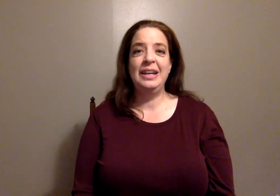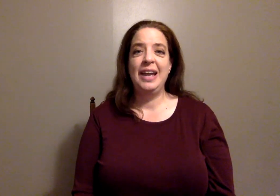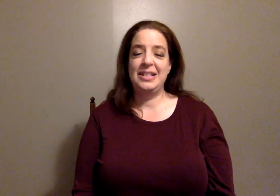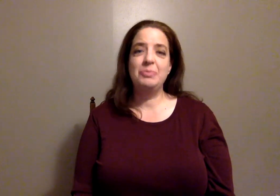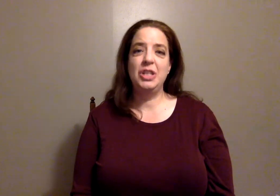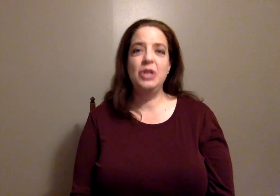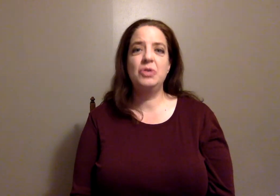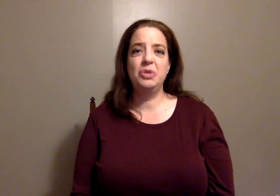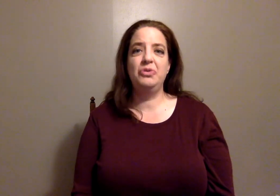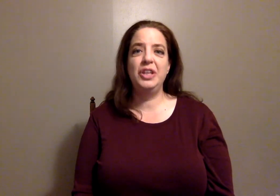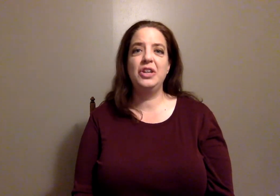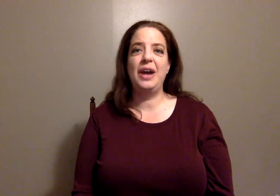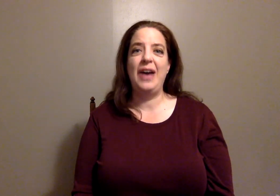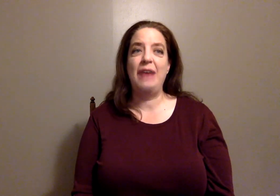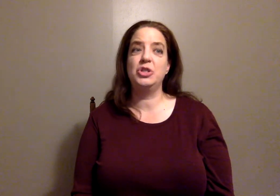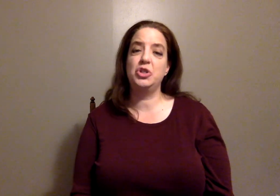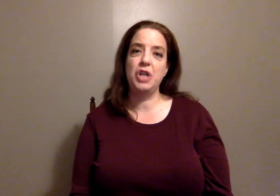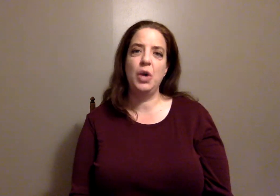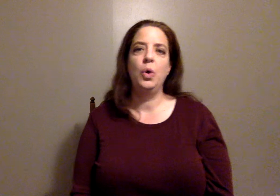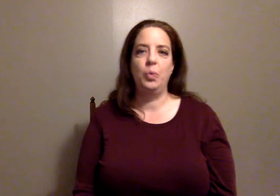it's up to you to figure out how to show what you're